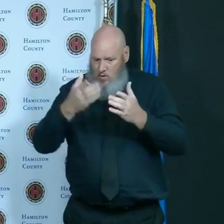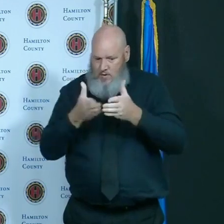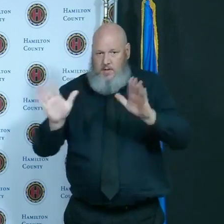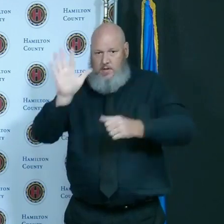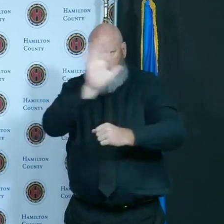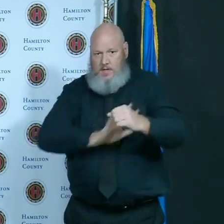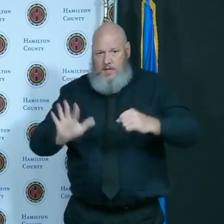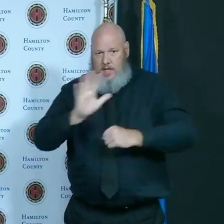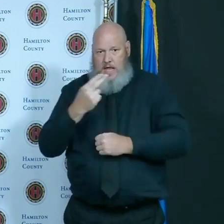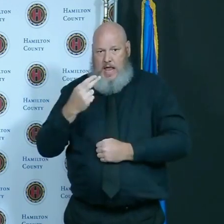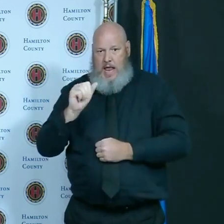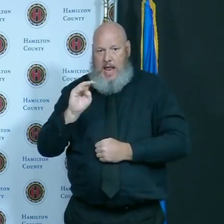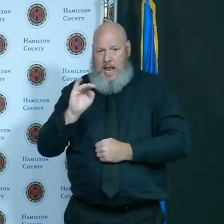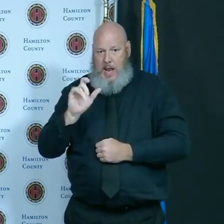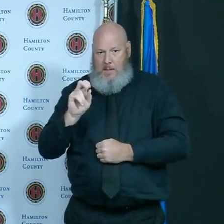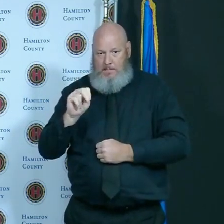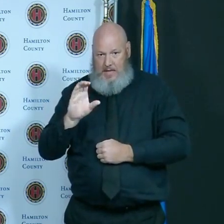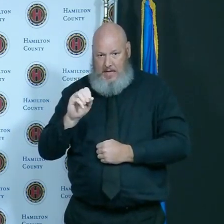is 125.